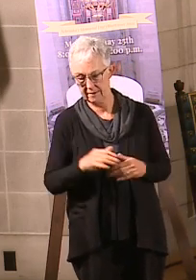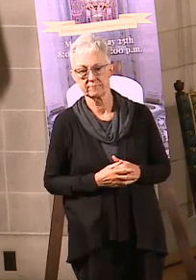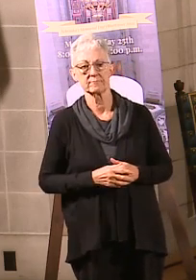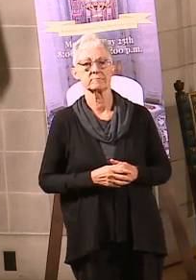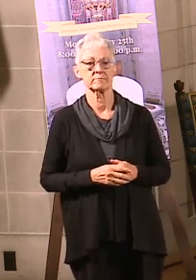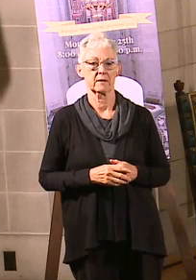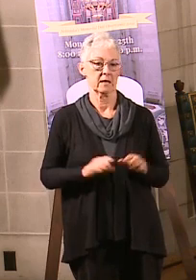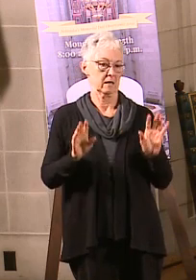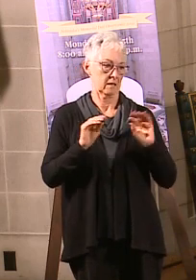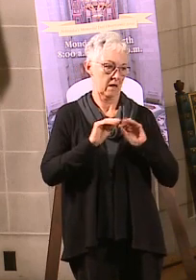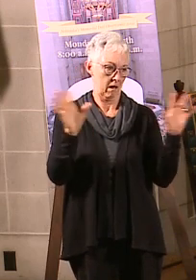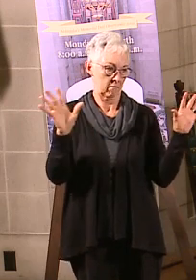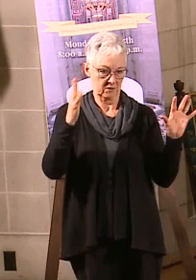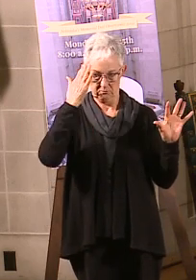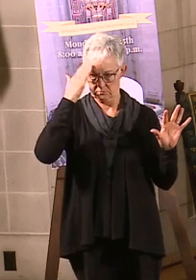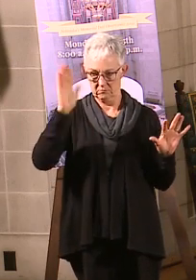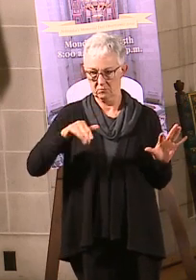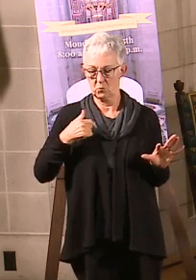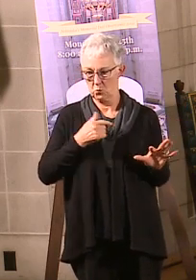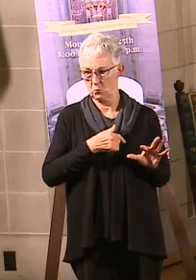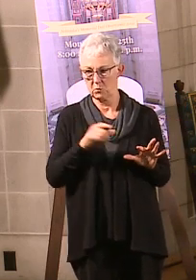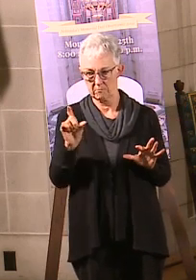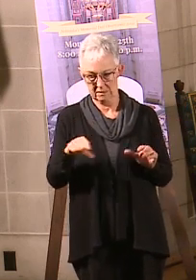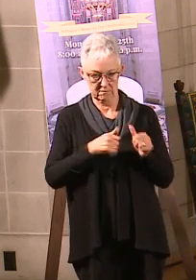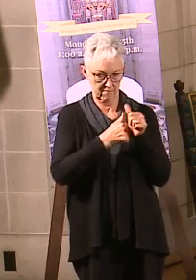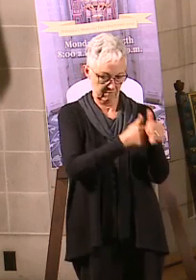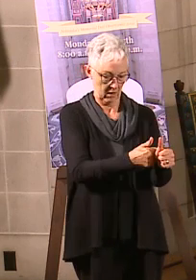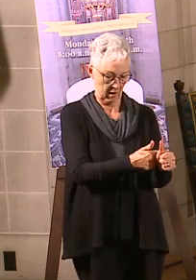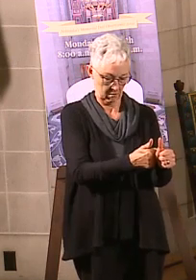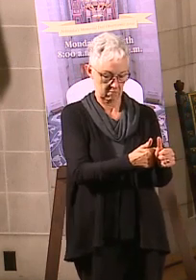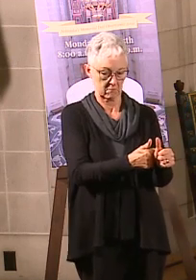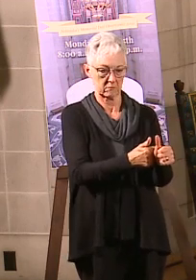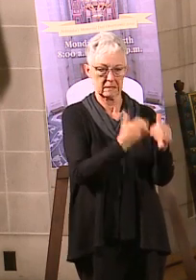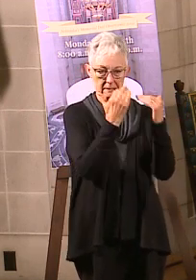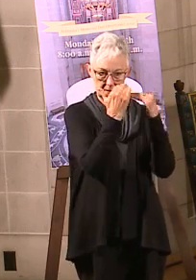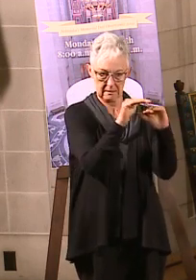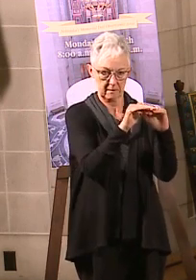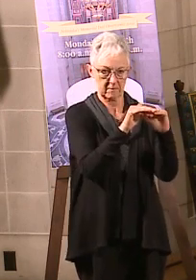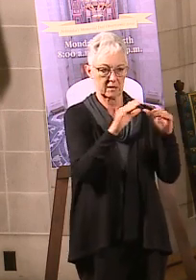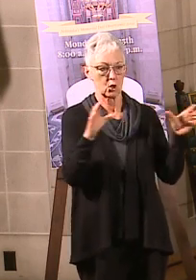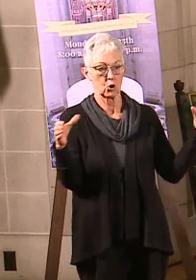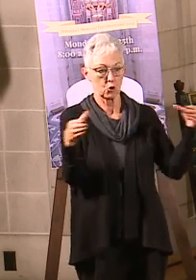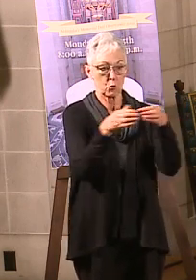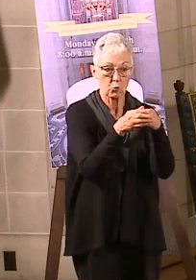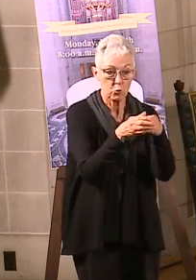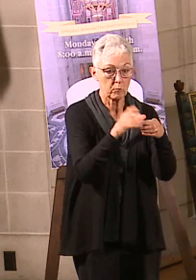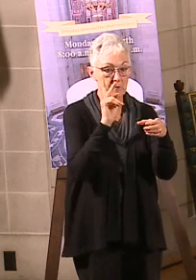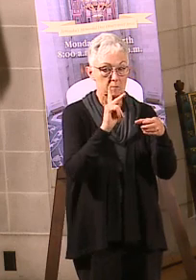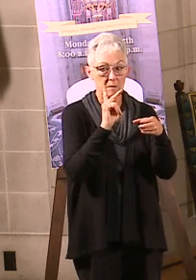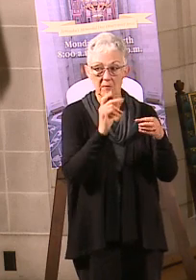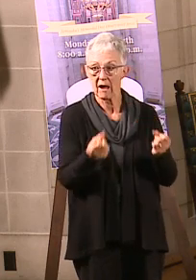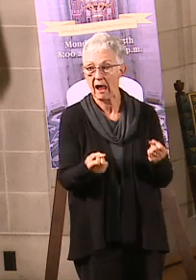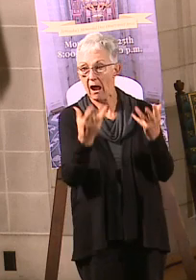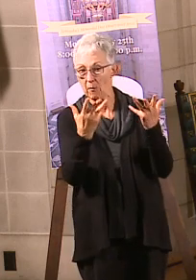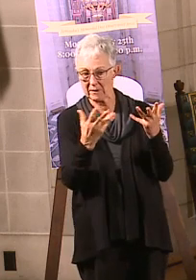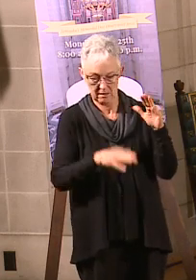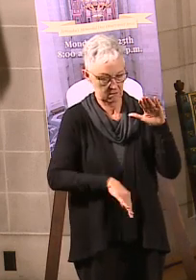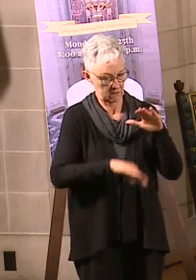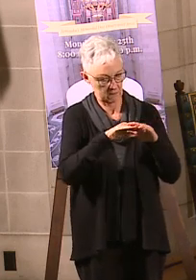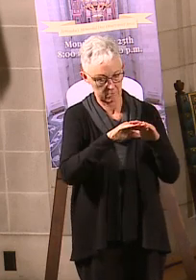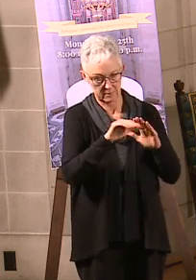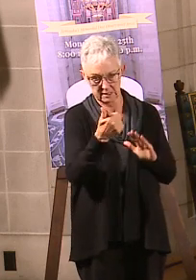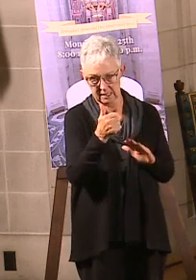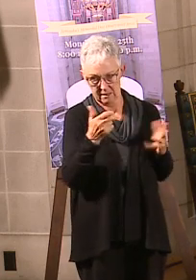obviously we know we're still under the 10-person rule, and so we are not allowing large public gatherings. And of course, on